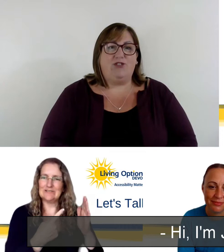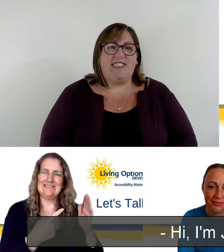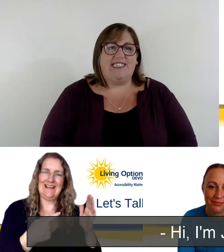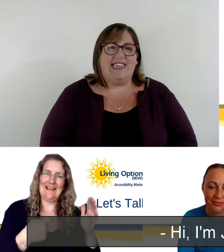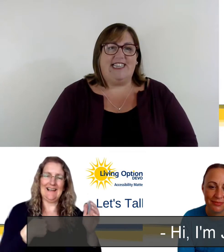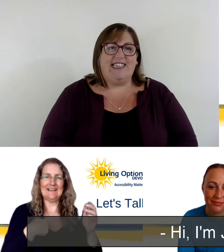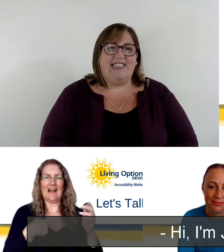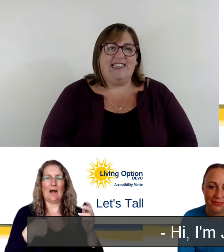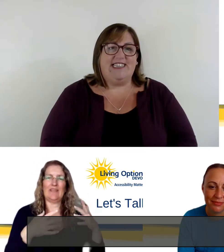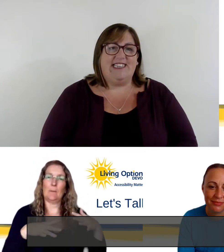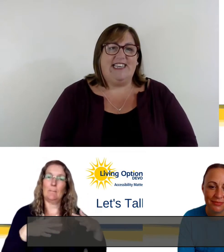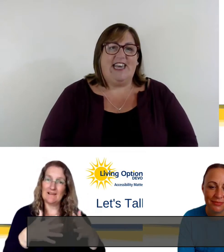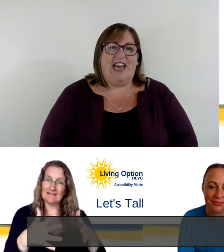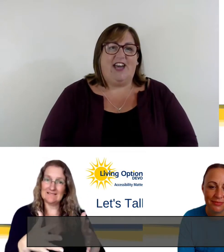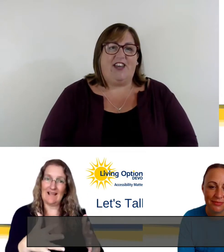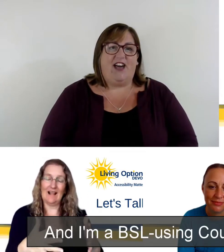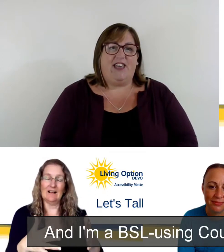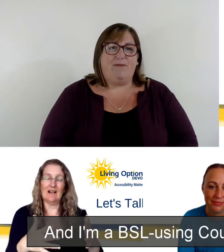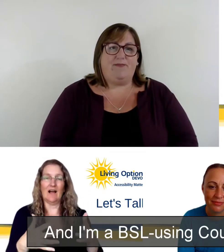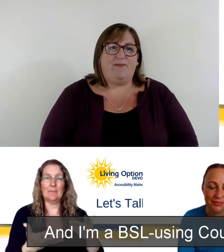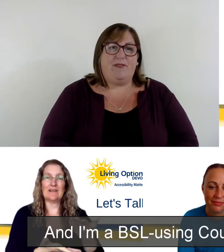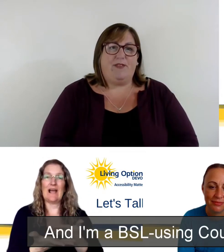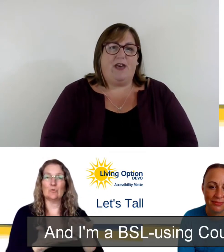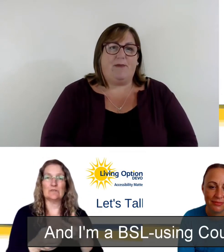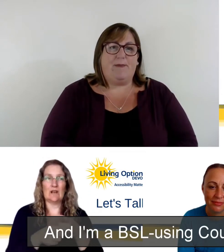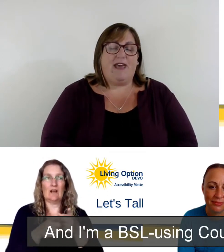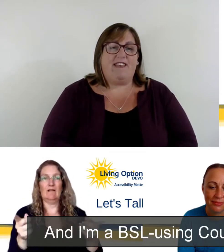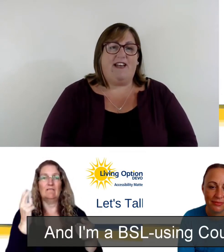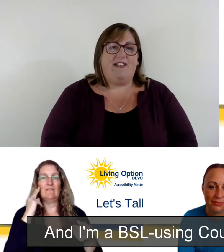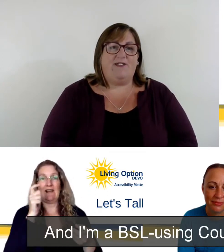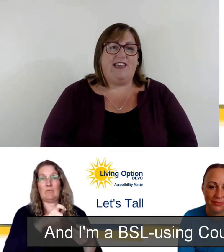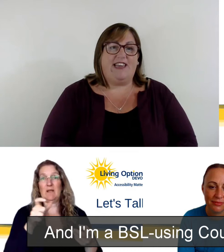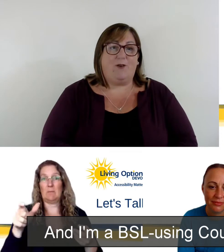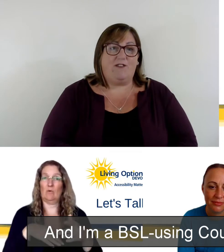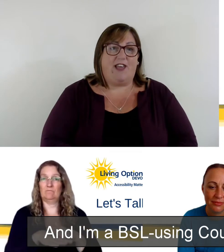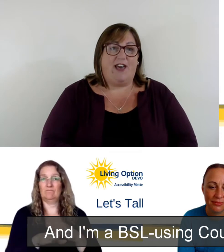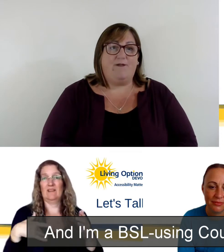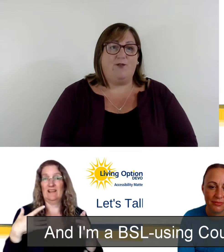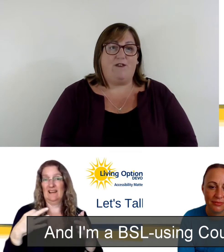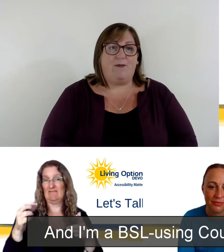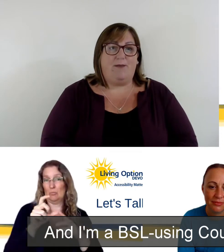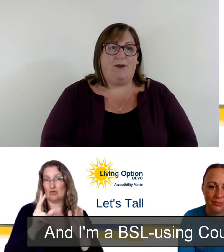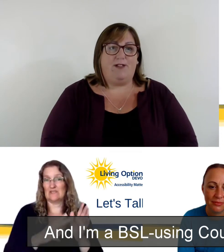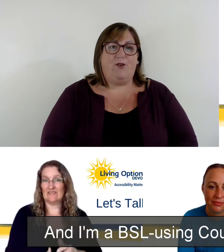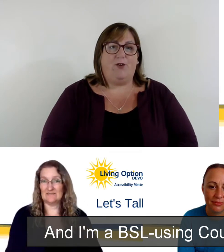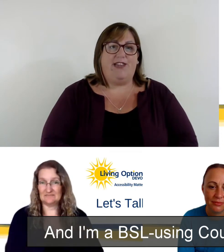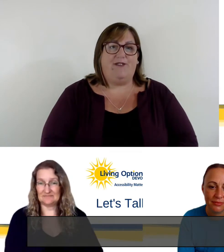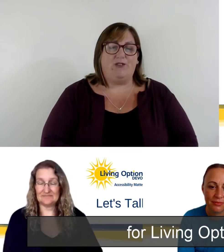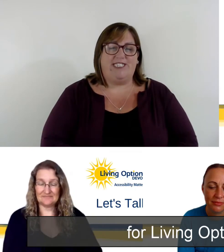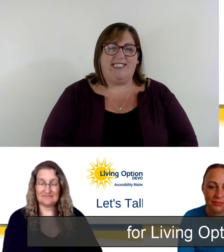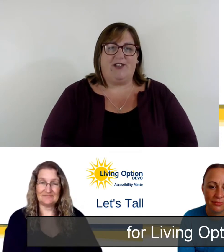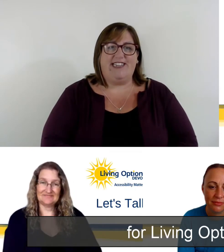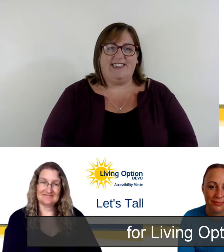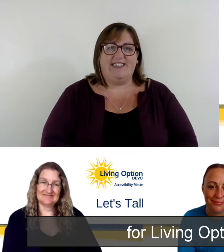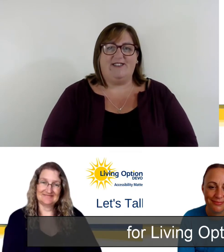Hi, I'm Justine, and I'm a BSL using counsellor for deaf people for